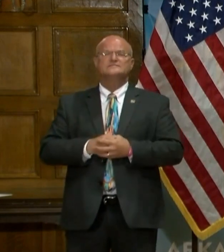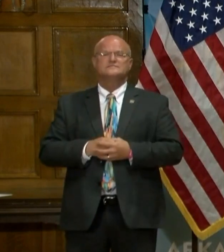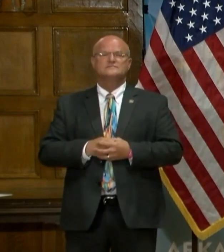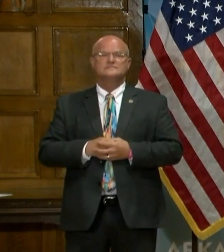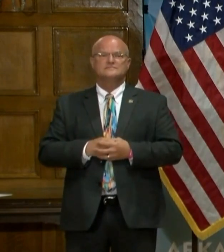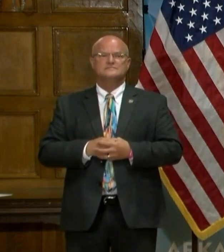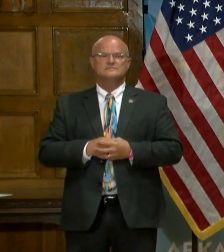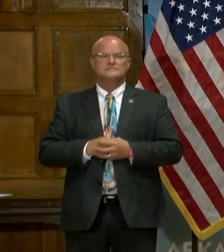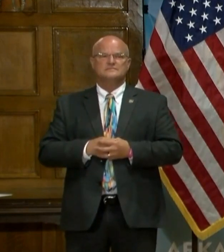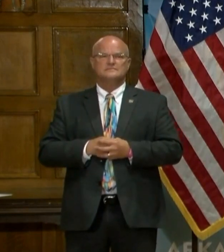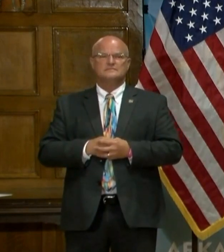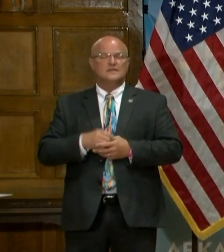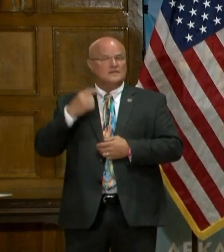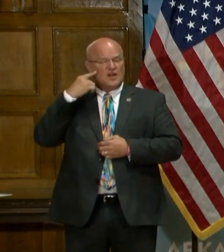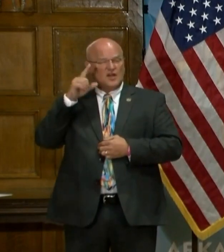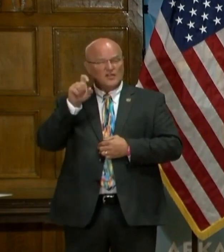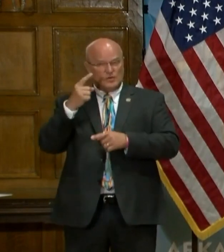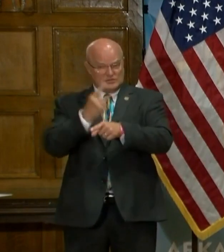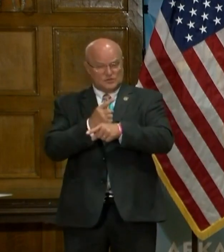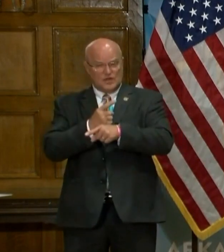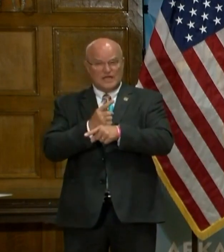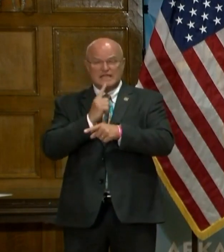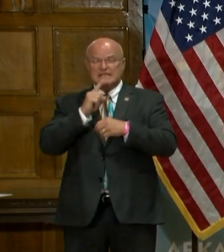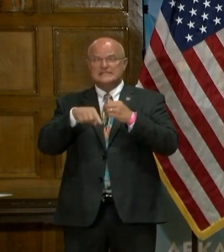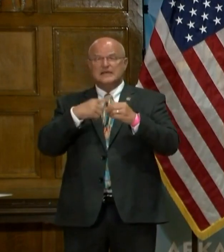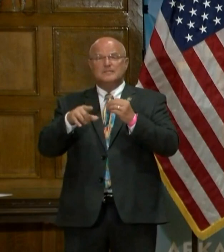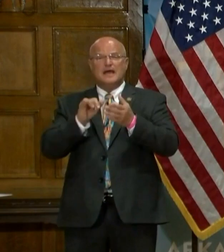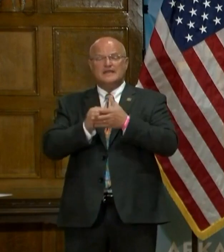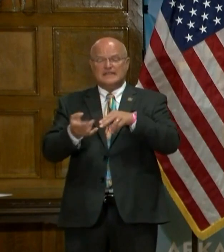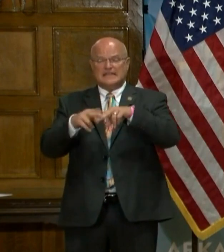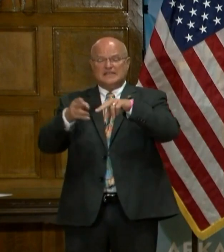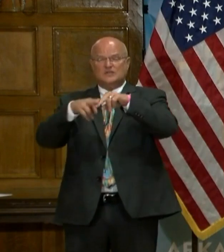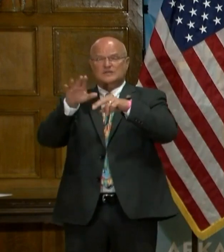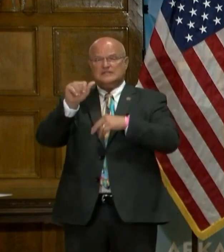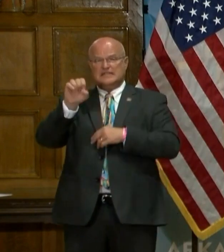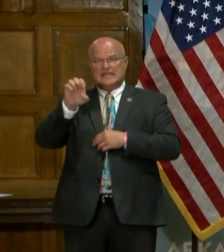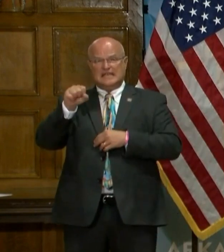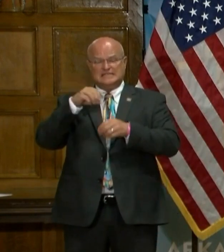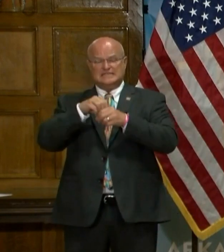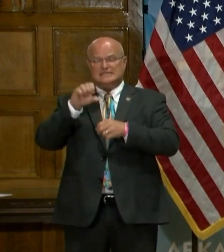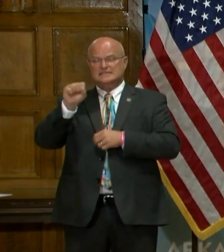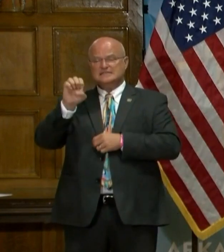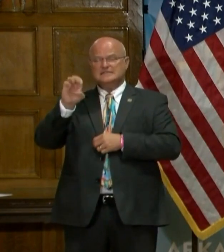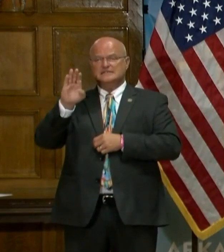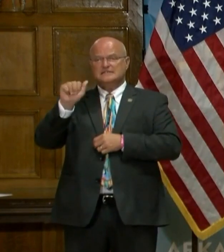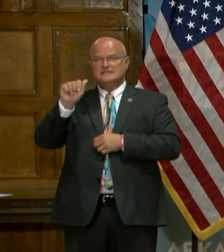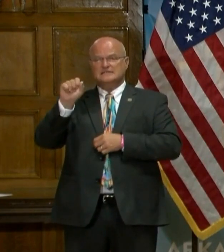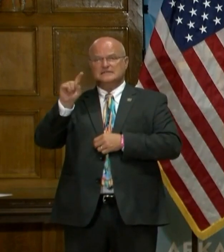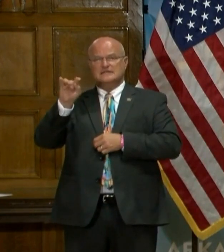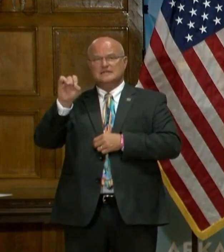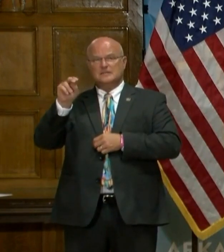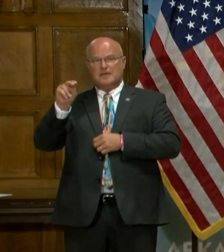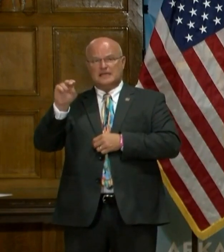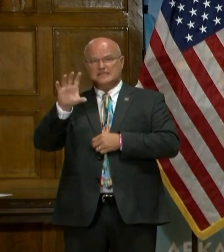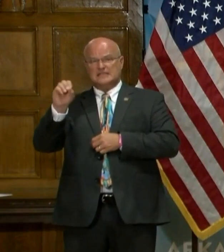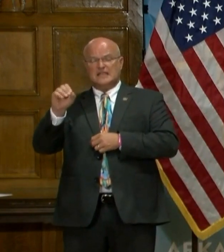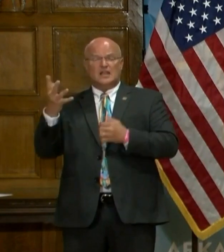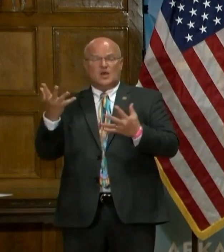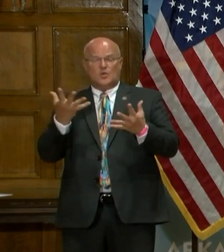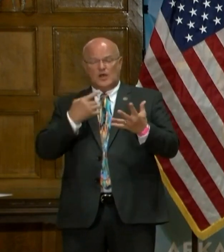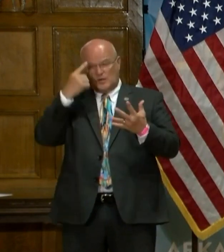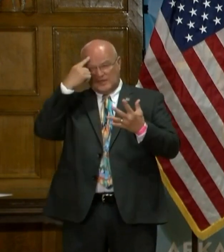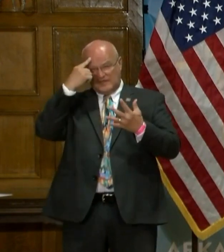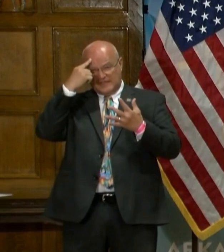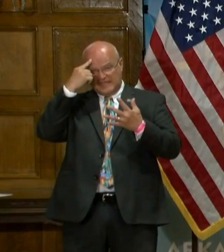you. If I heard the question right, it is about the increase in cases in Sebastian County and what do we attribute